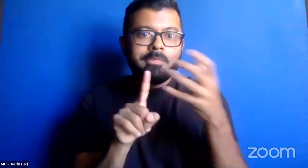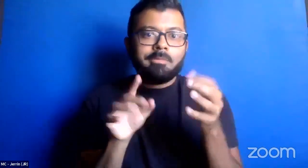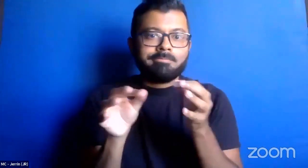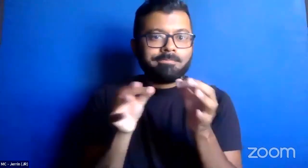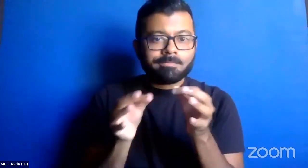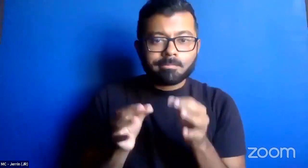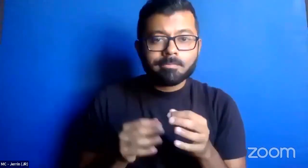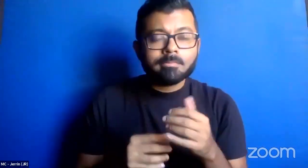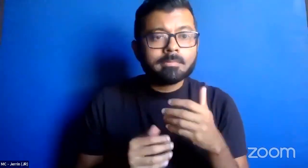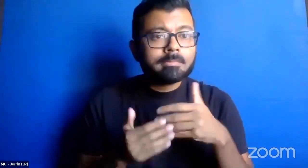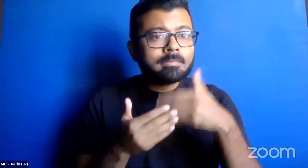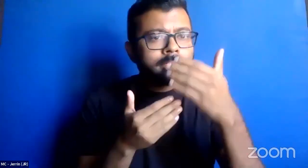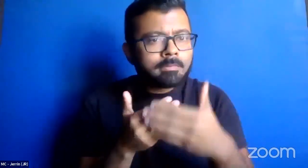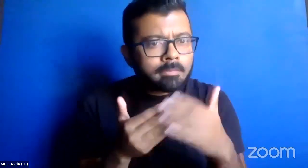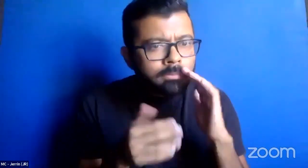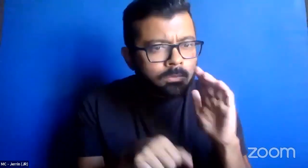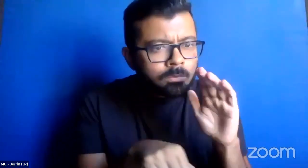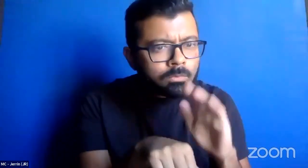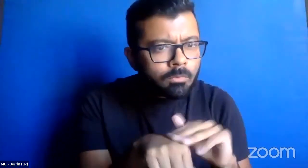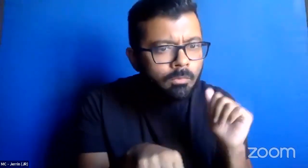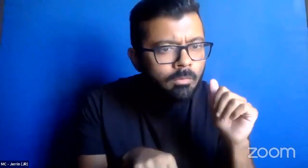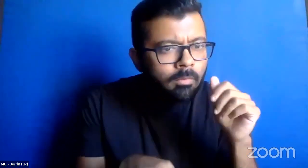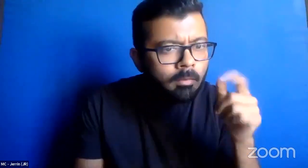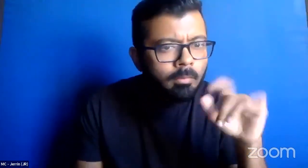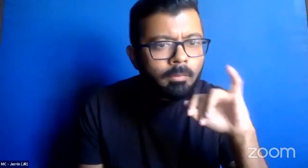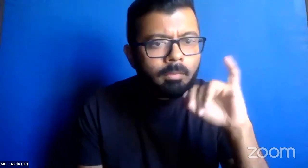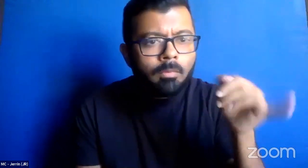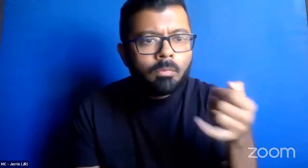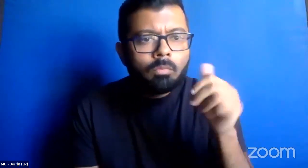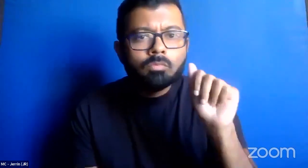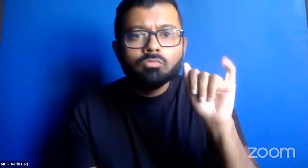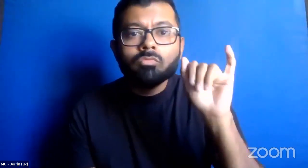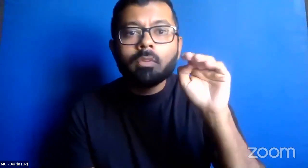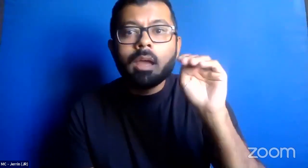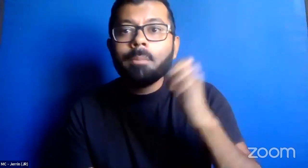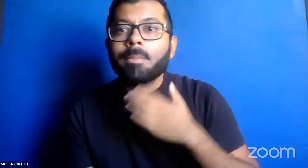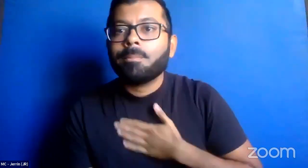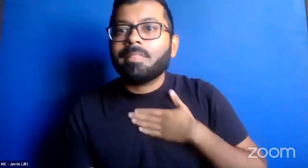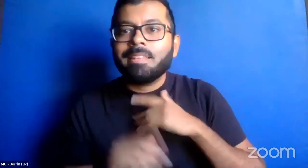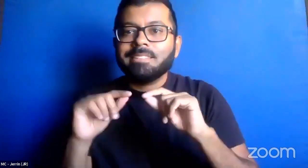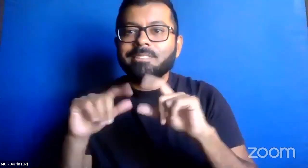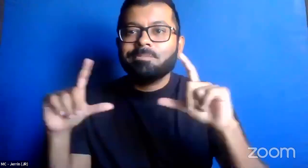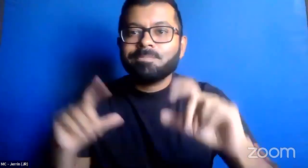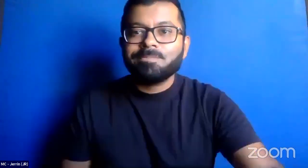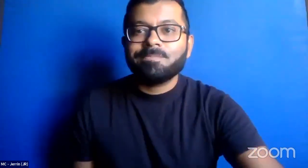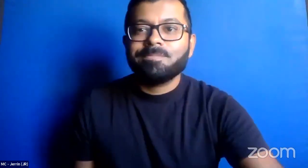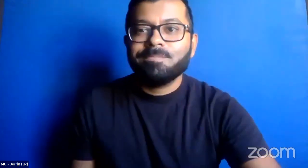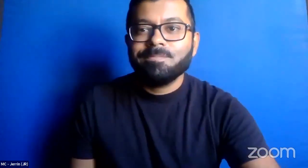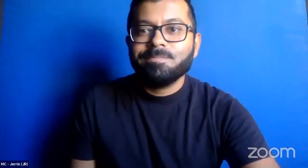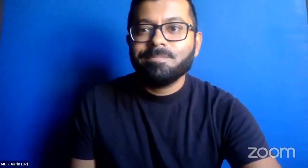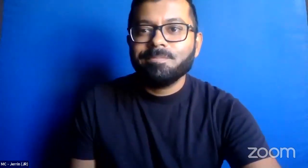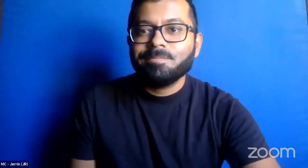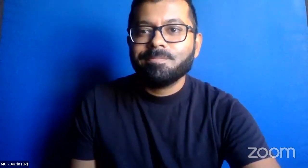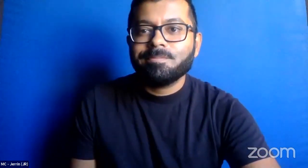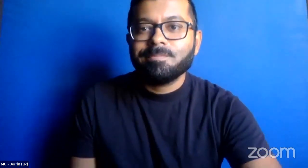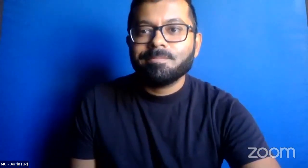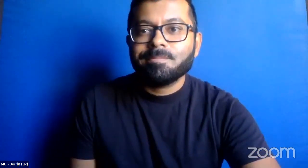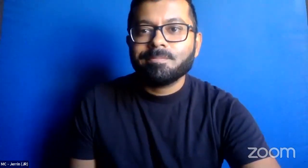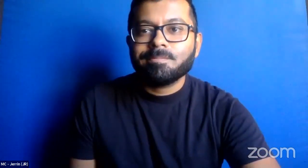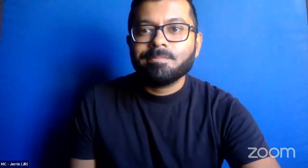Thank you, Michelle, for your expanded explanation of that. I believe now we'll go to Jamie, if we can spotlight